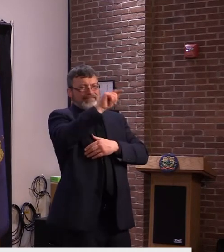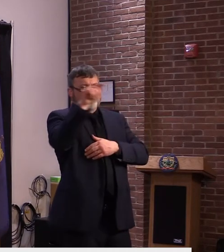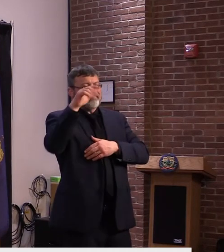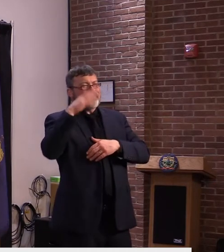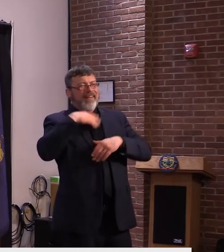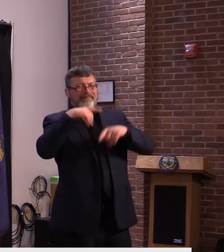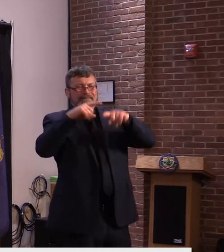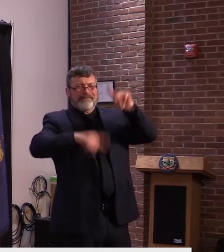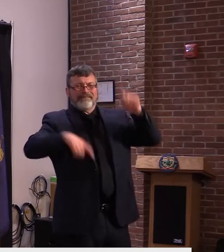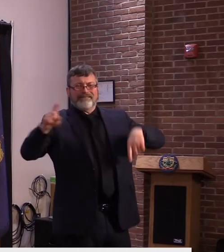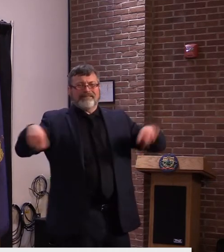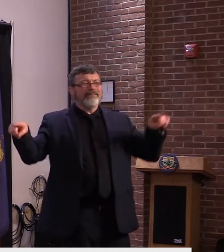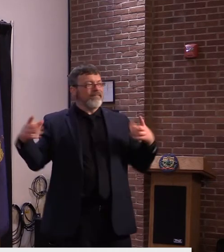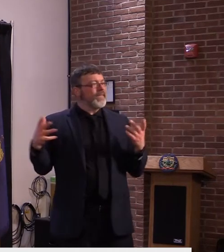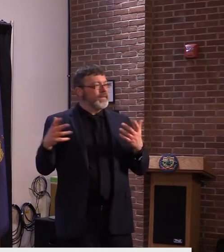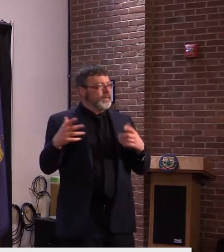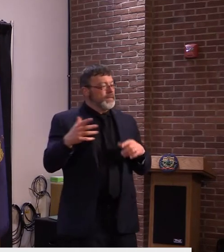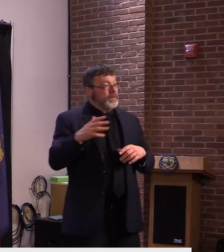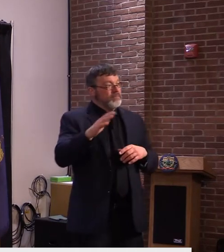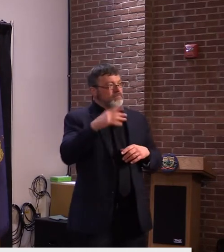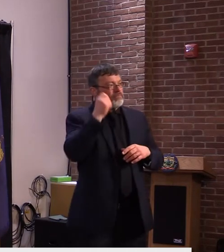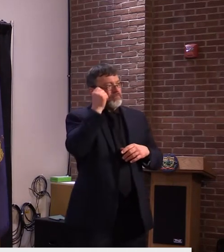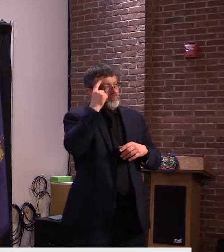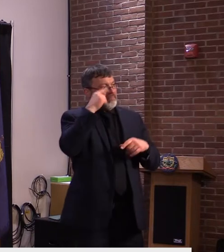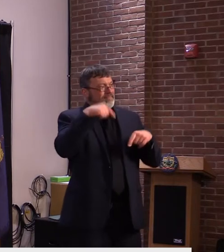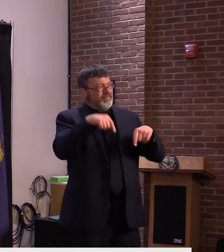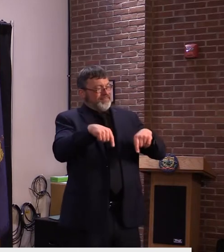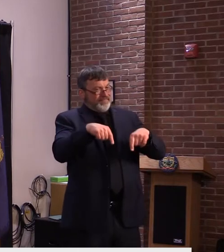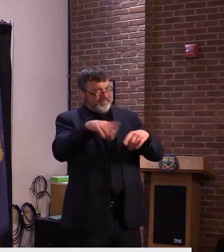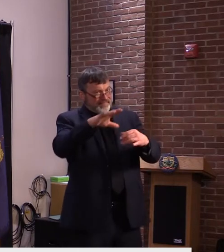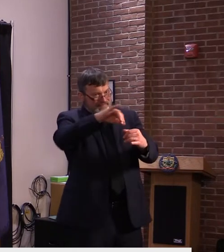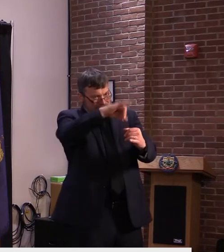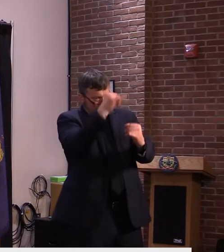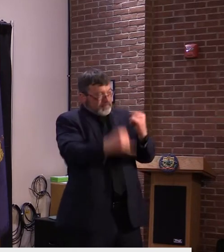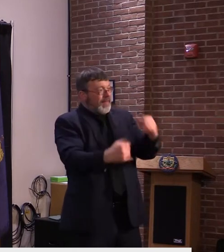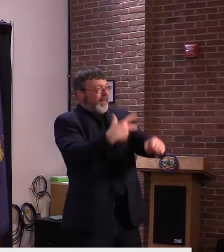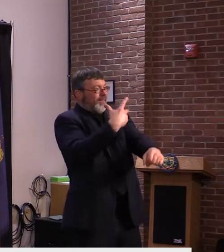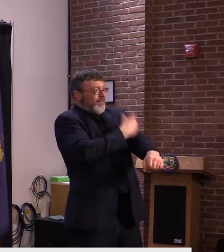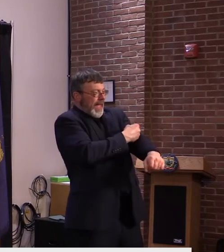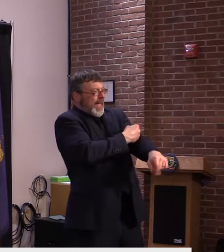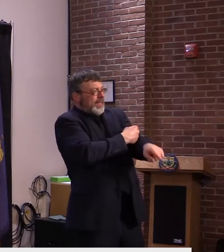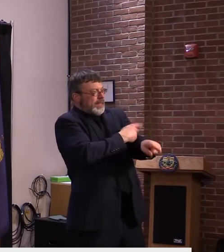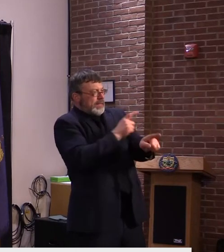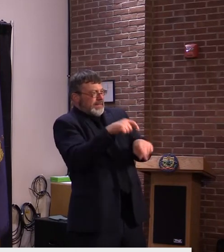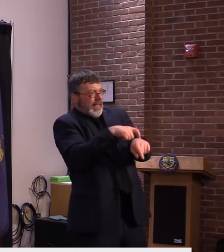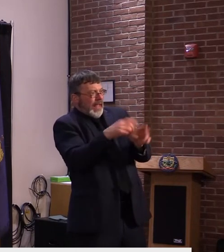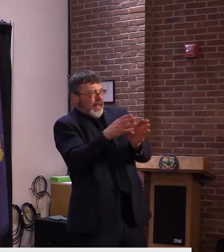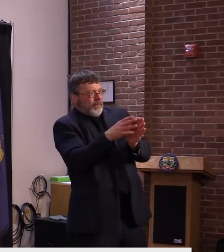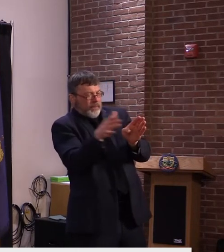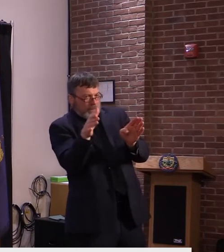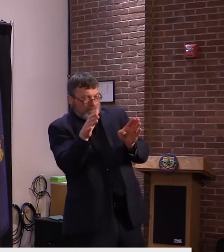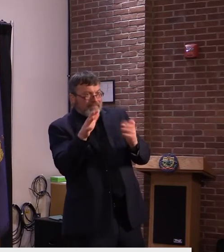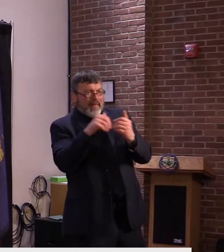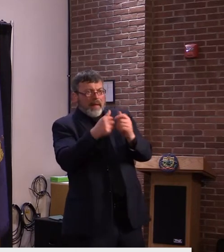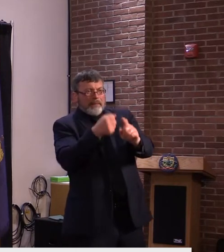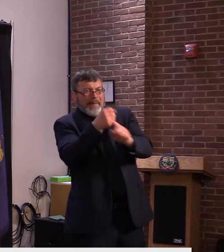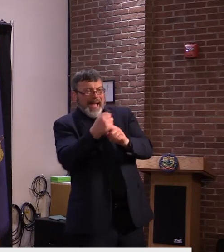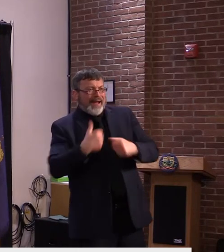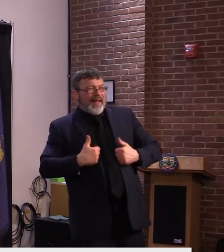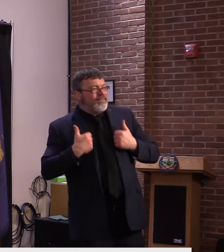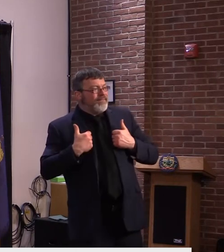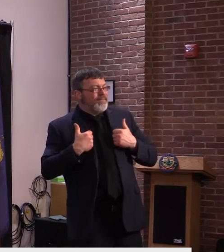understand, what does it take to get to that last mile of getting vaccination out? Where do people live? Do you have homeless communities